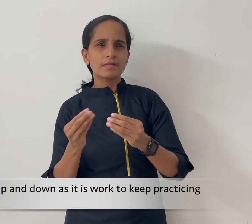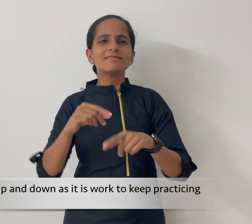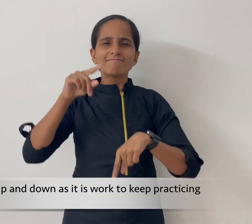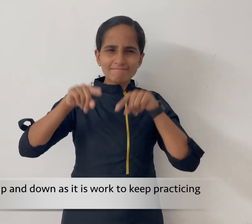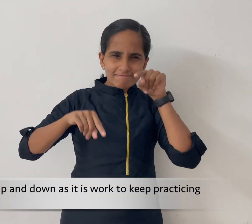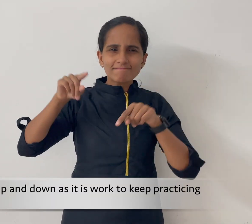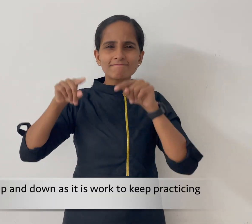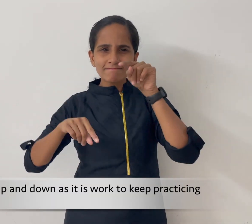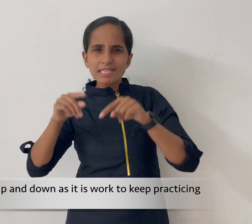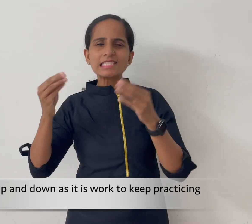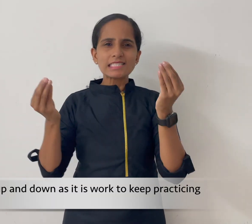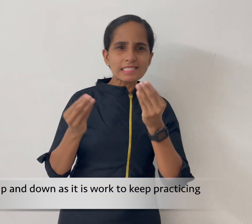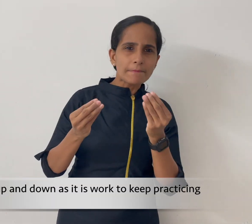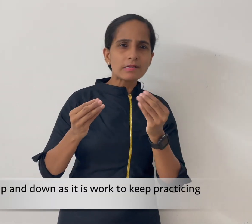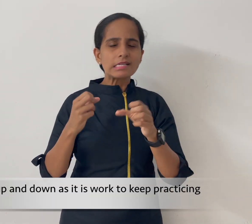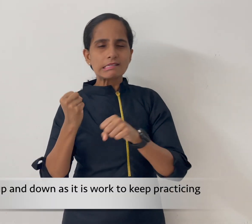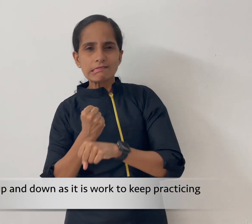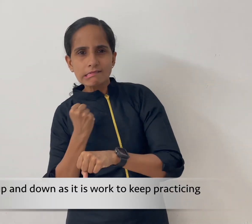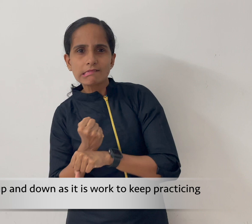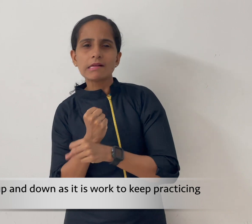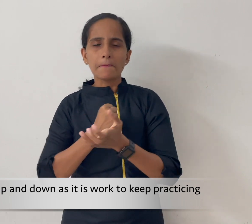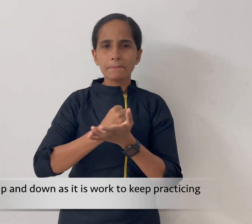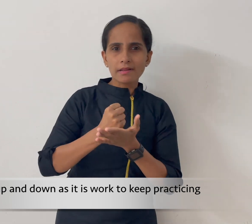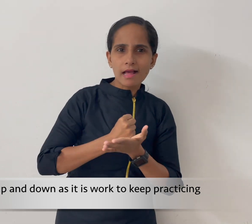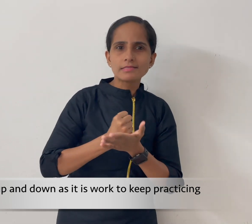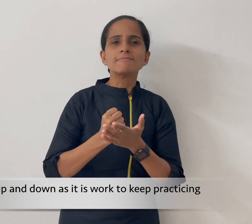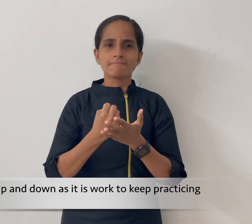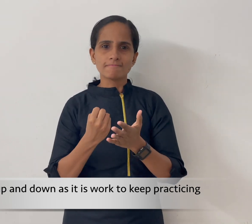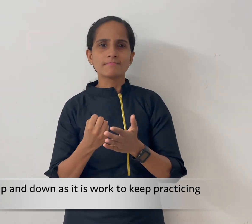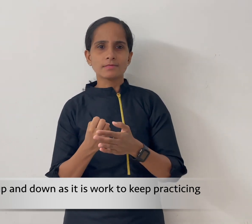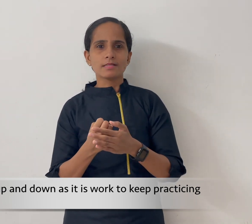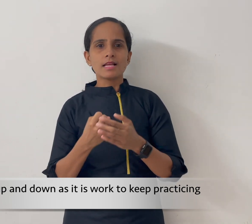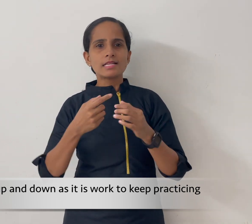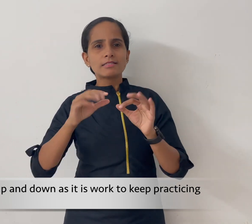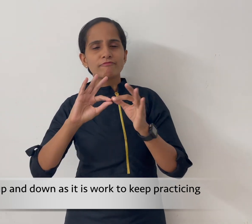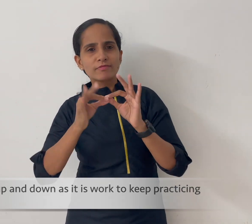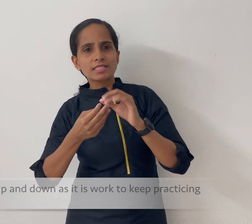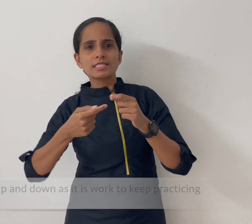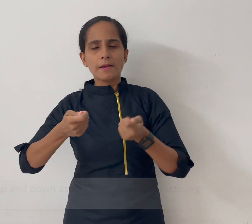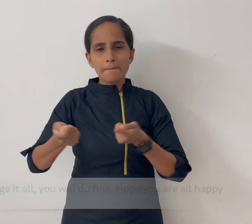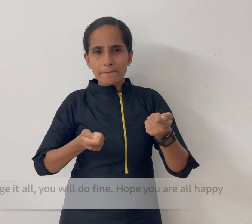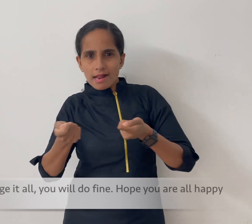goes up and down, as it is work to keep practicing. As you manage it